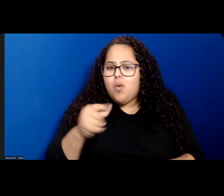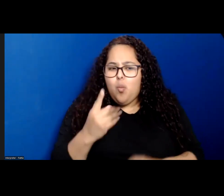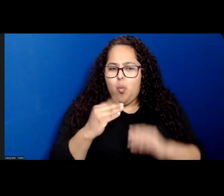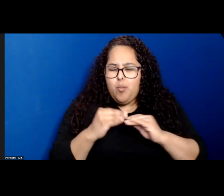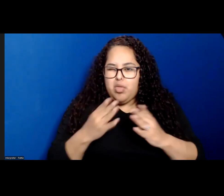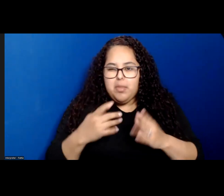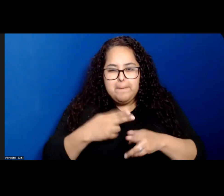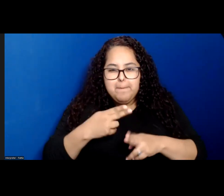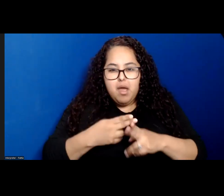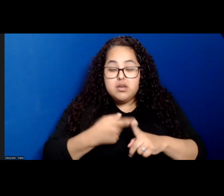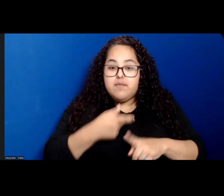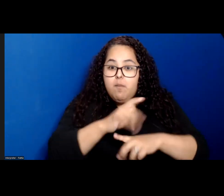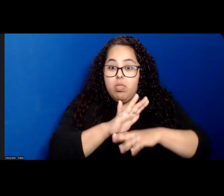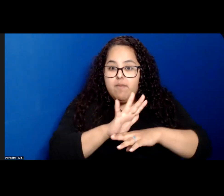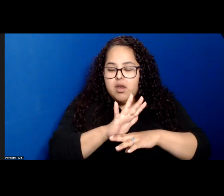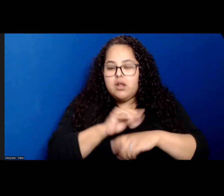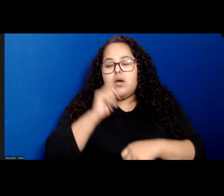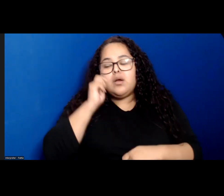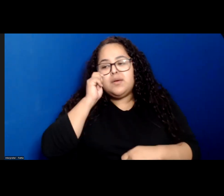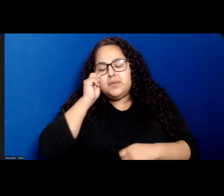video is